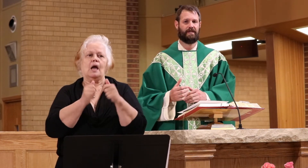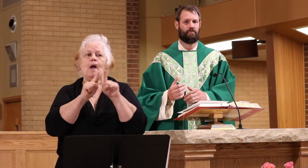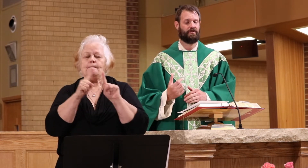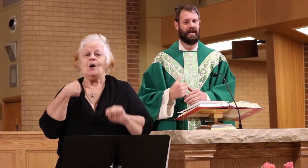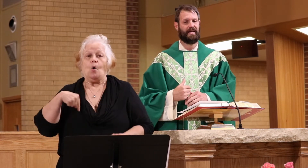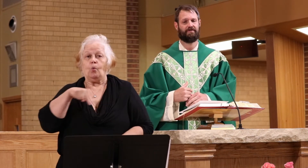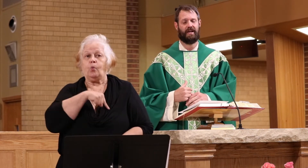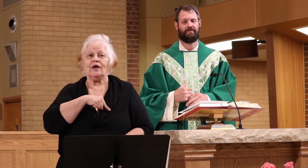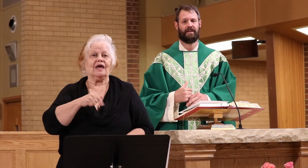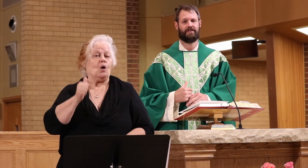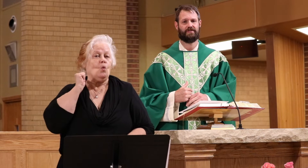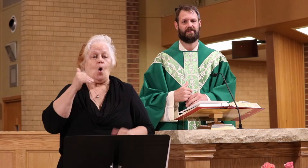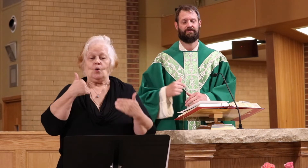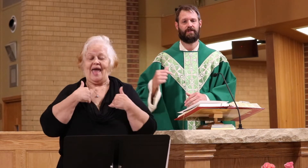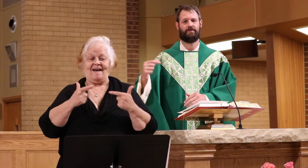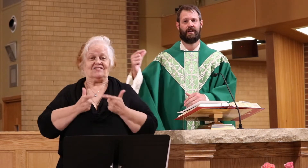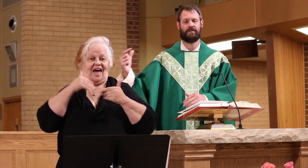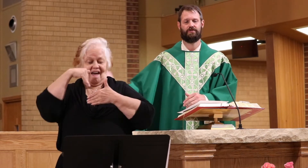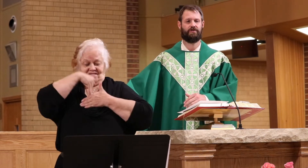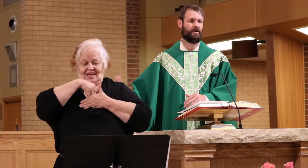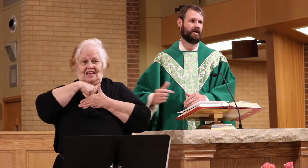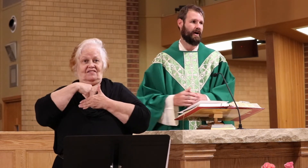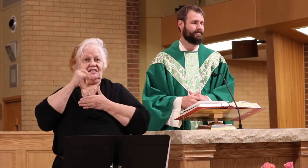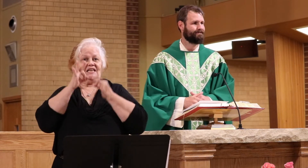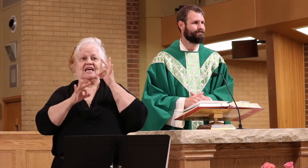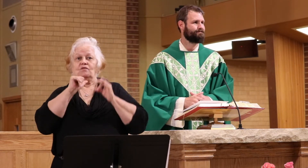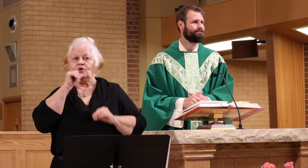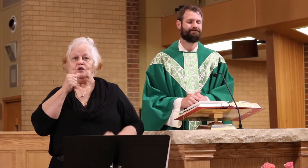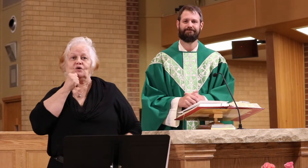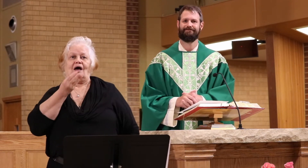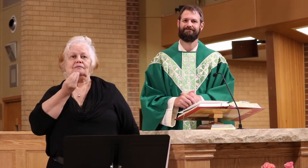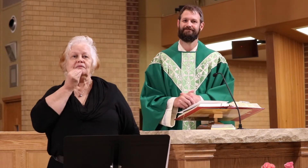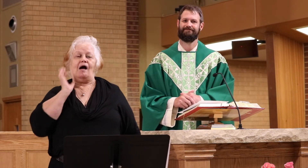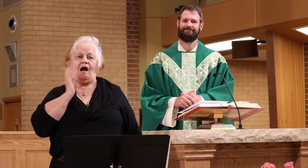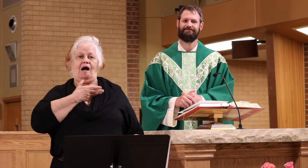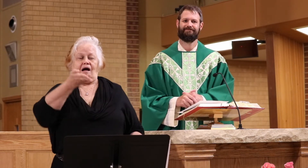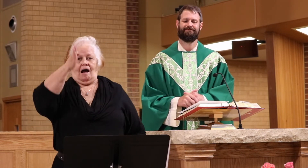But we will not have life in us if we do not consume our God.